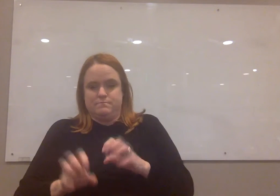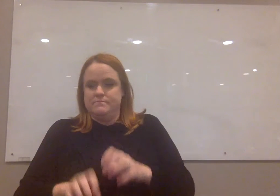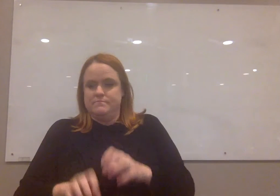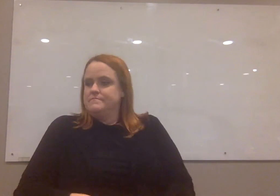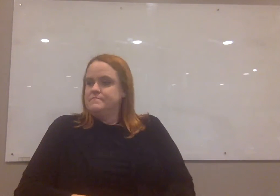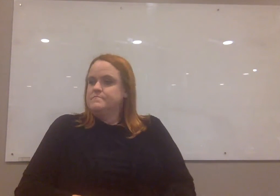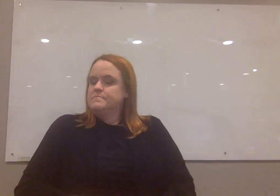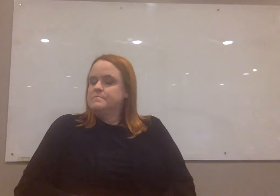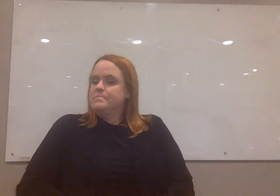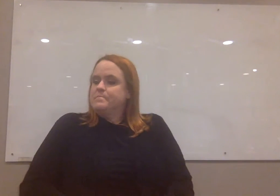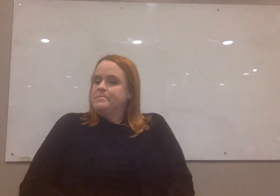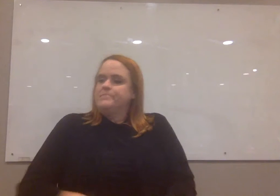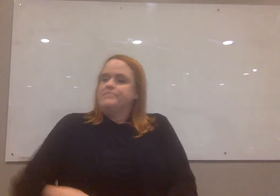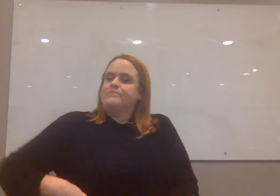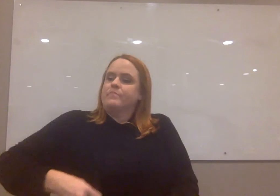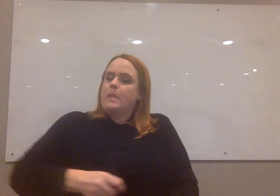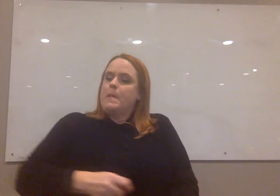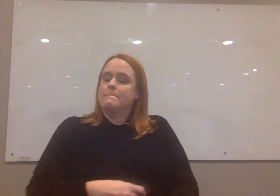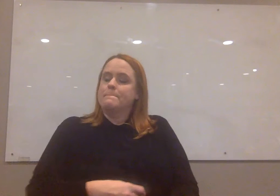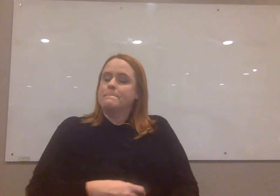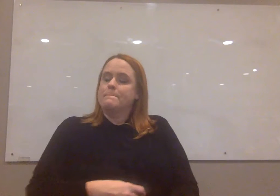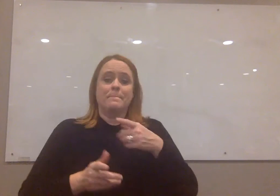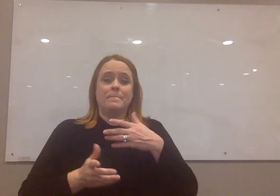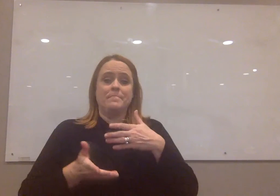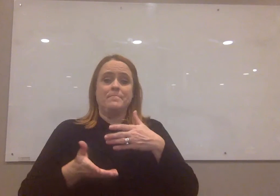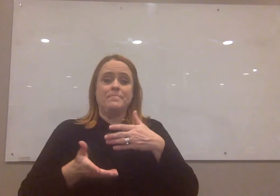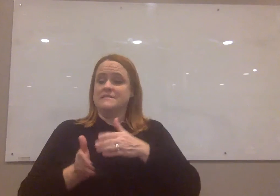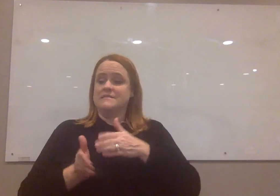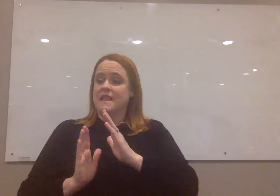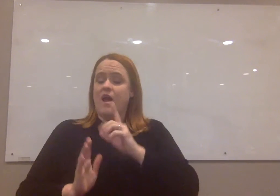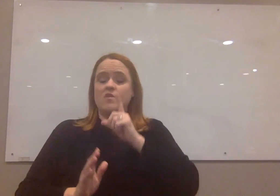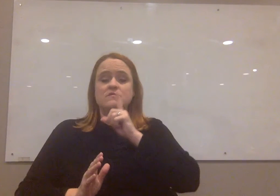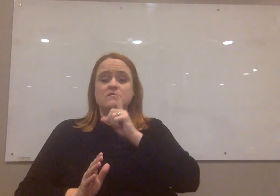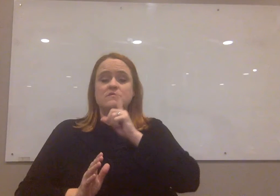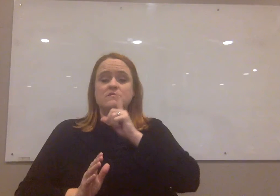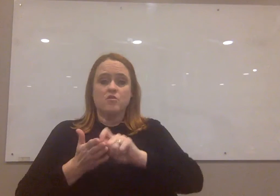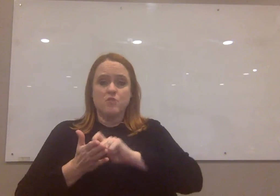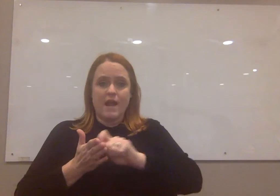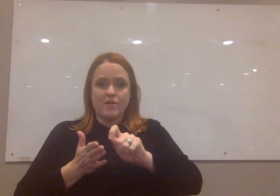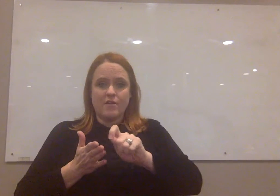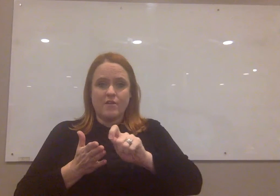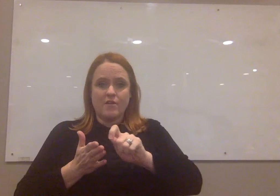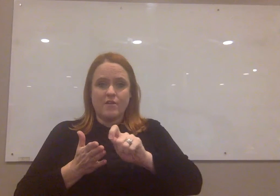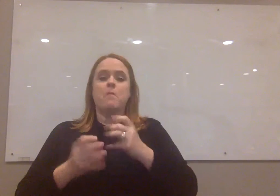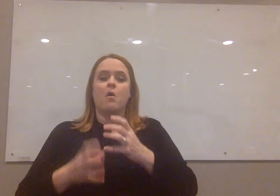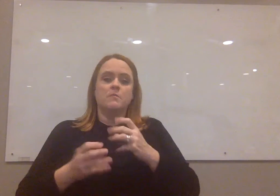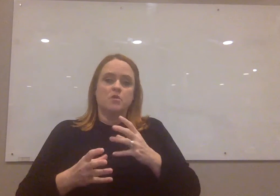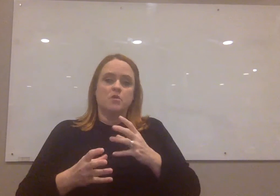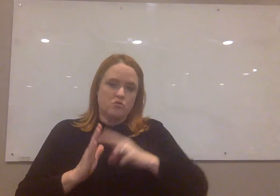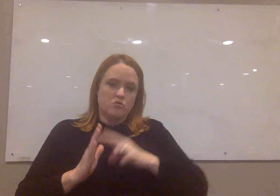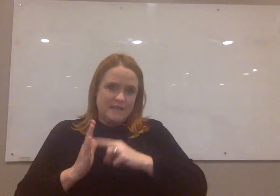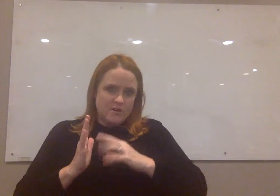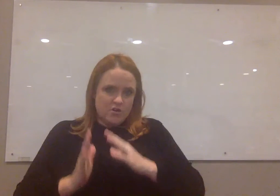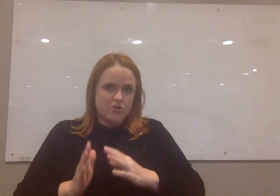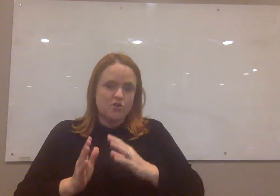allows single writer, multiple reader, and multiple reader, multiple writer, and it's handled at the C level of how to coordinate